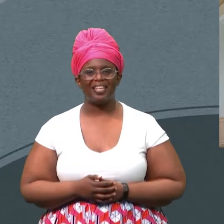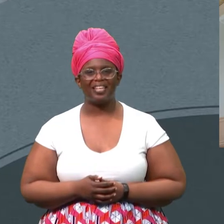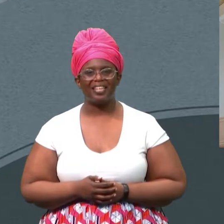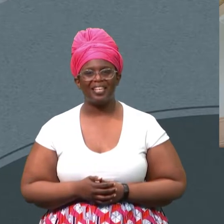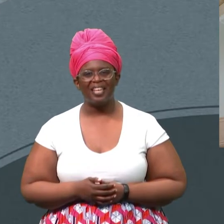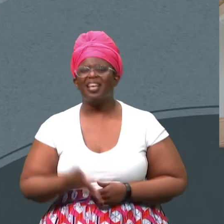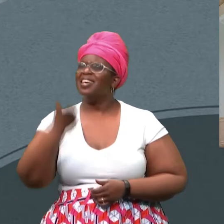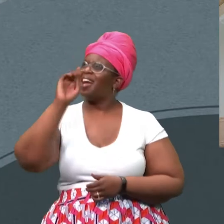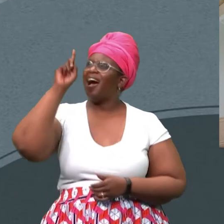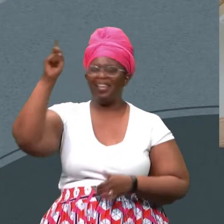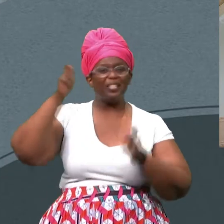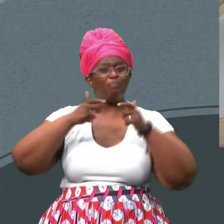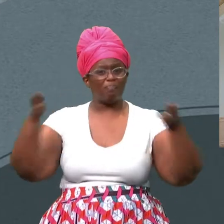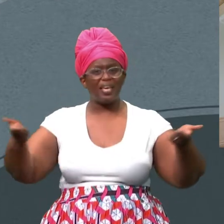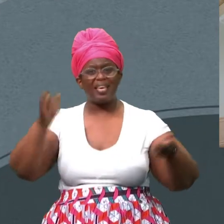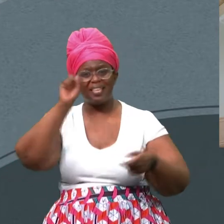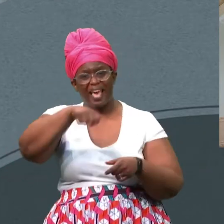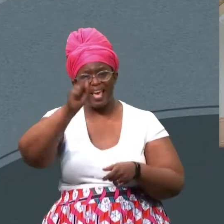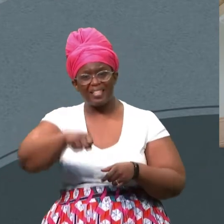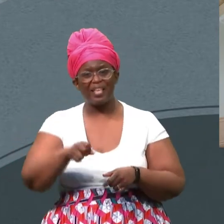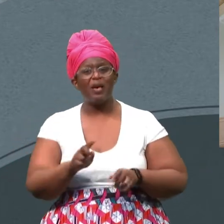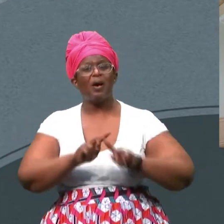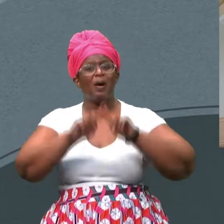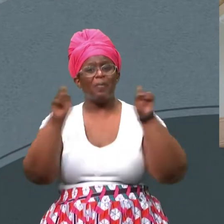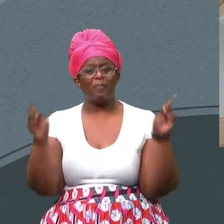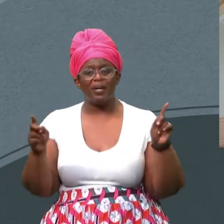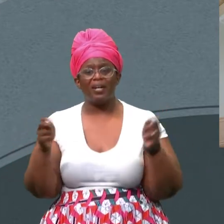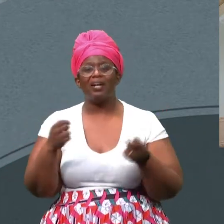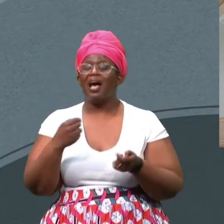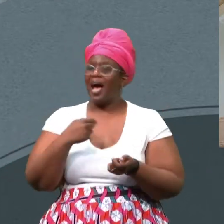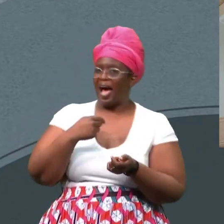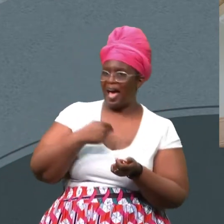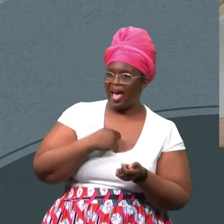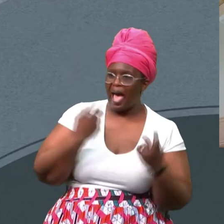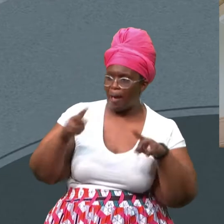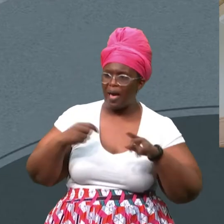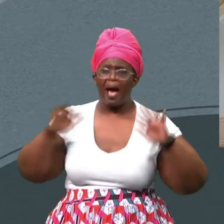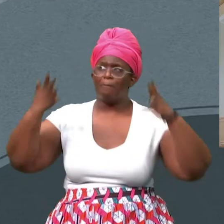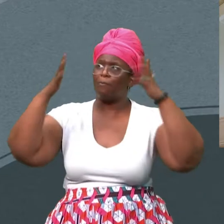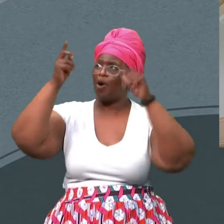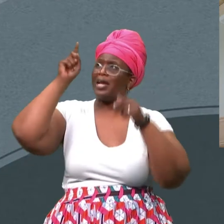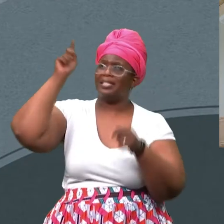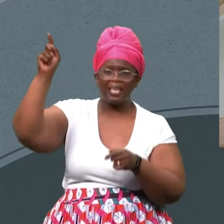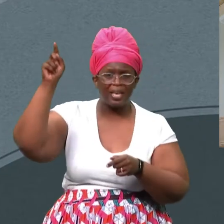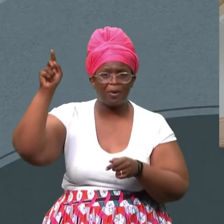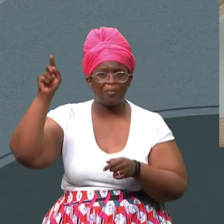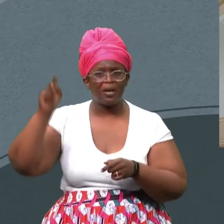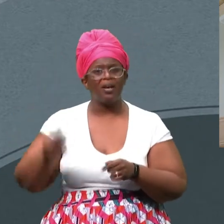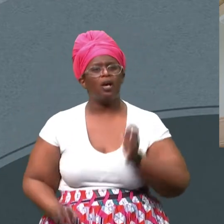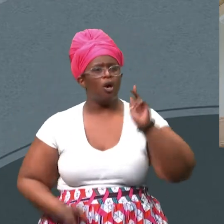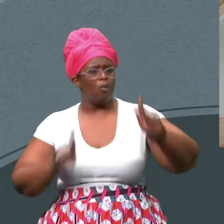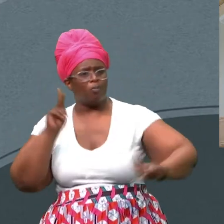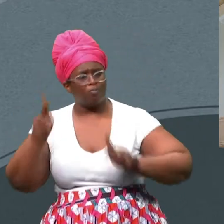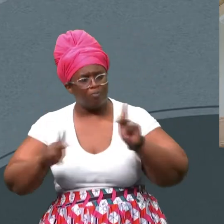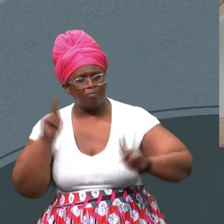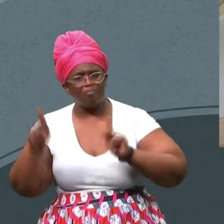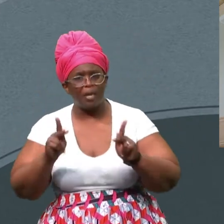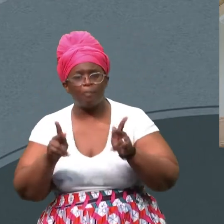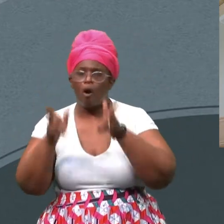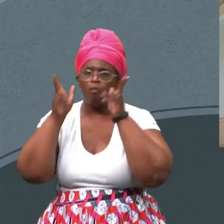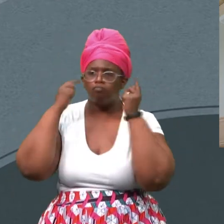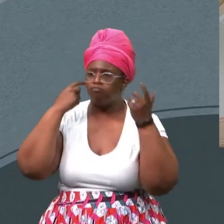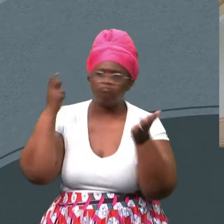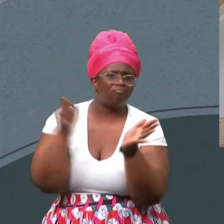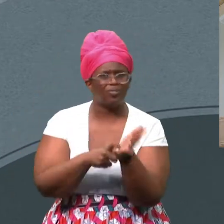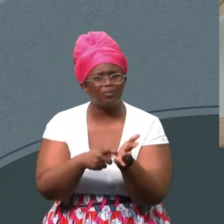than he already is. But I am helping his name grow in glory. And y'all, I want to just park here for a moment